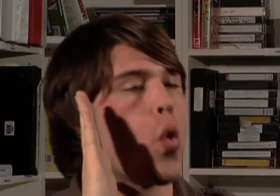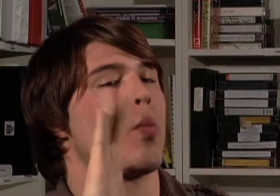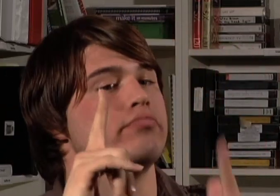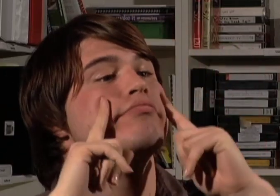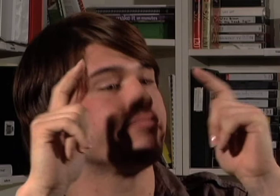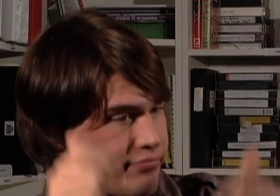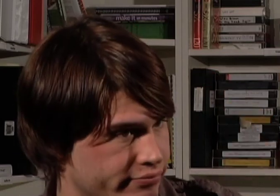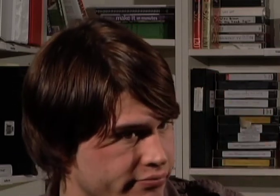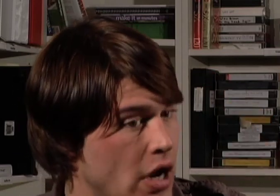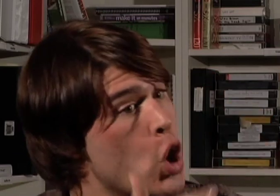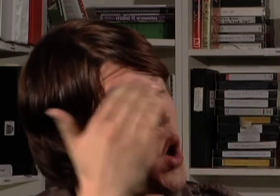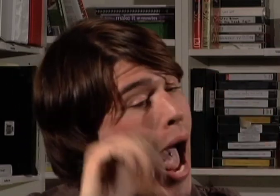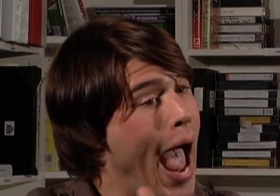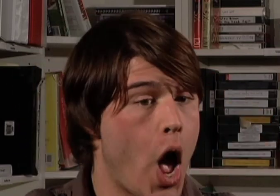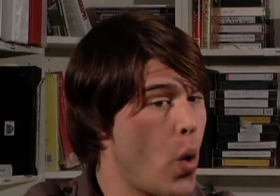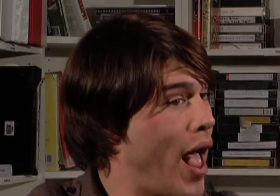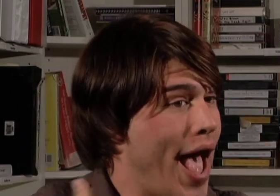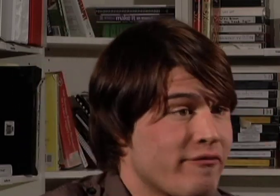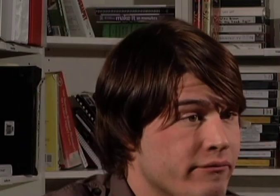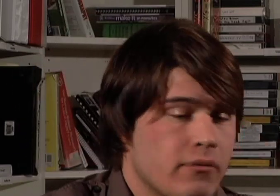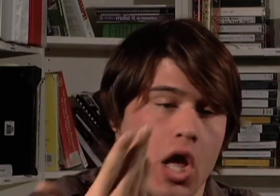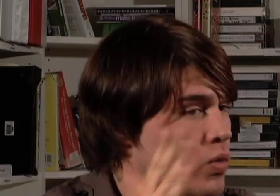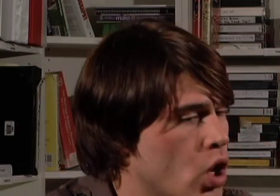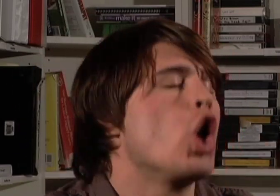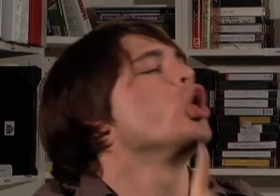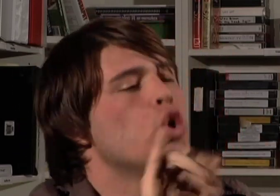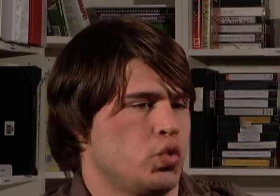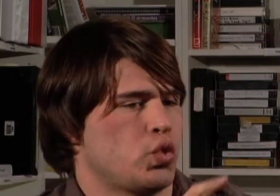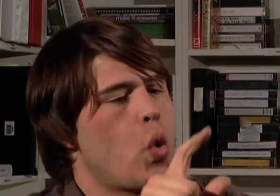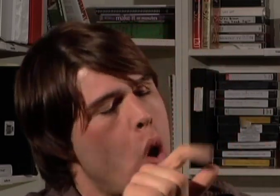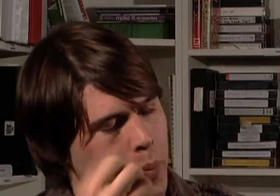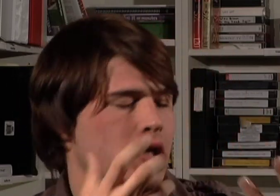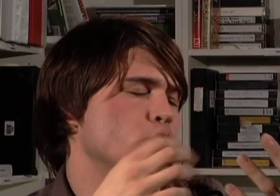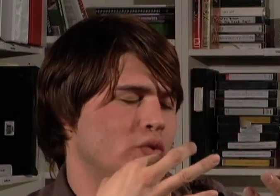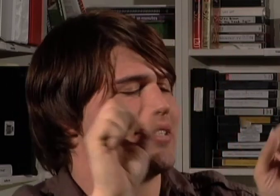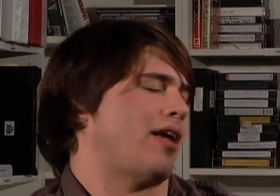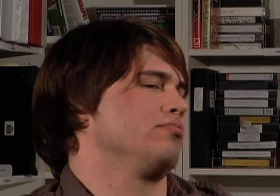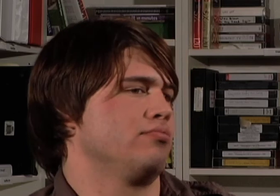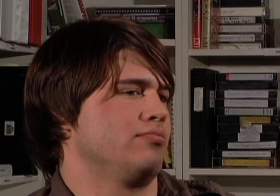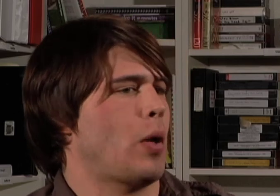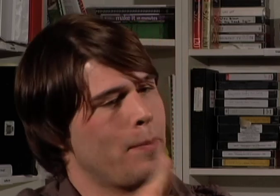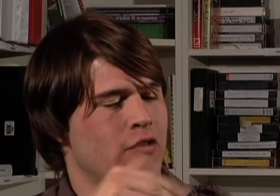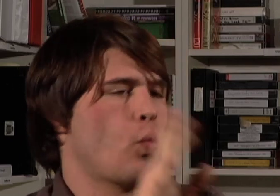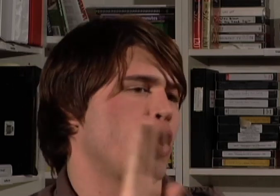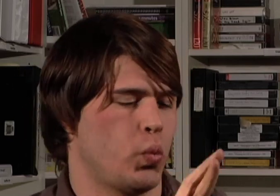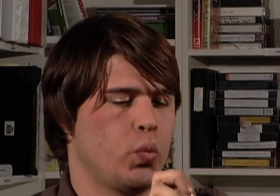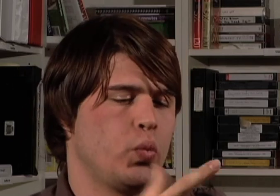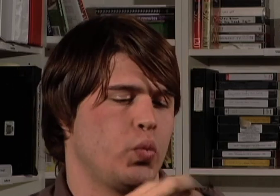So I know that I have RP, and I know that my vision will get worse. Do I know how long I have? No, I don't know. So I do